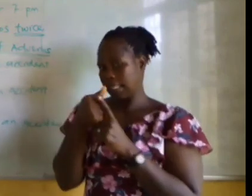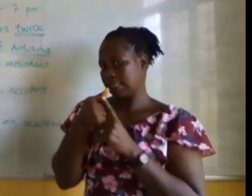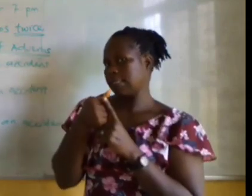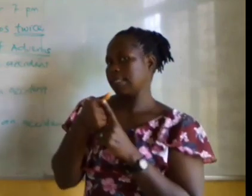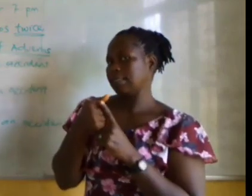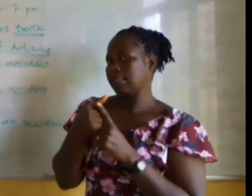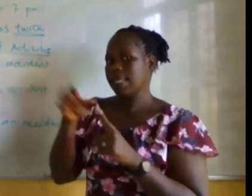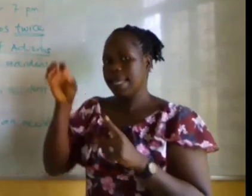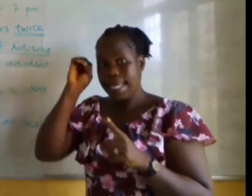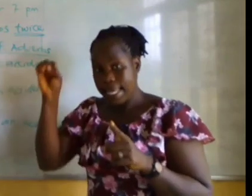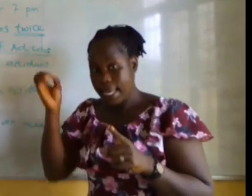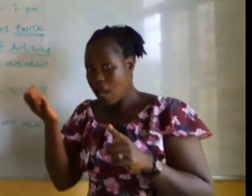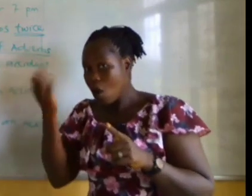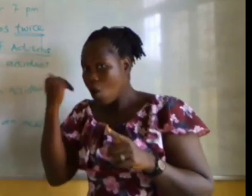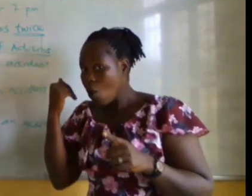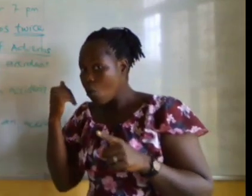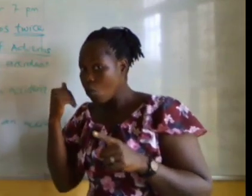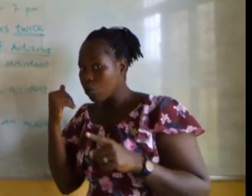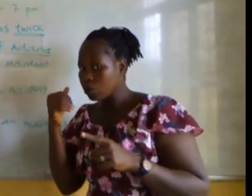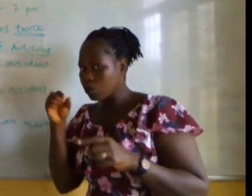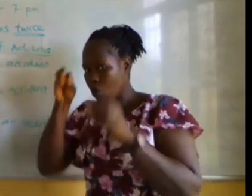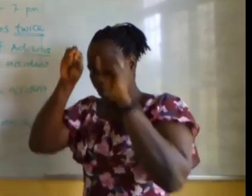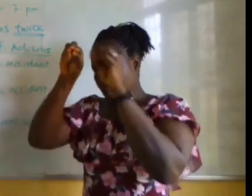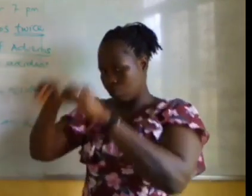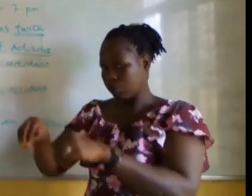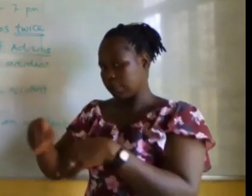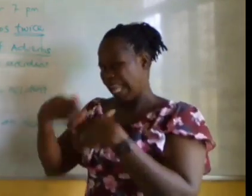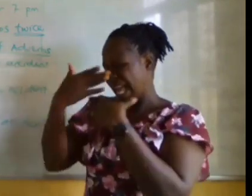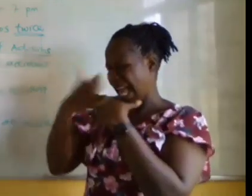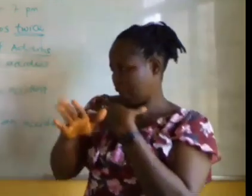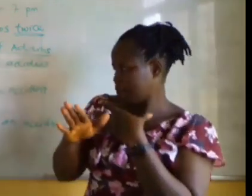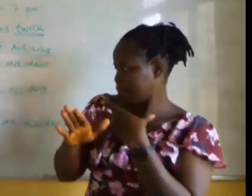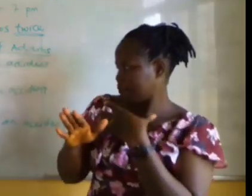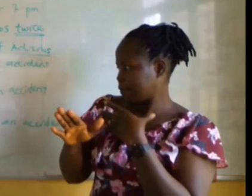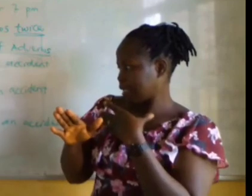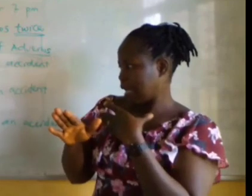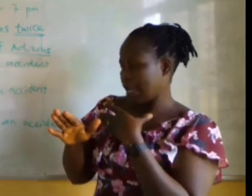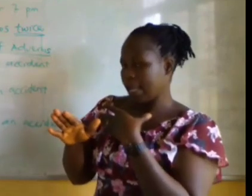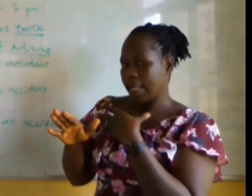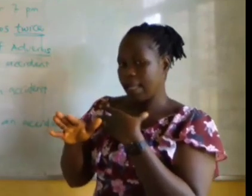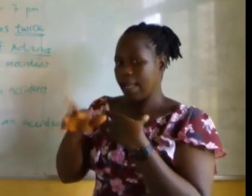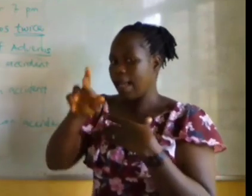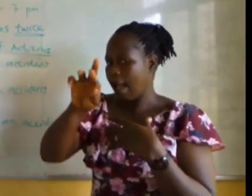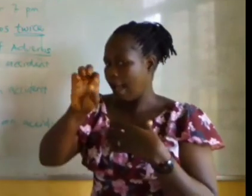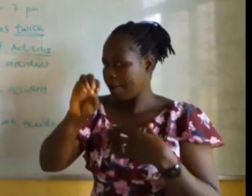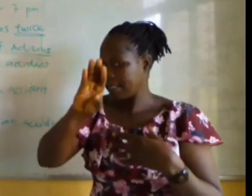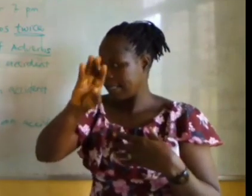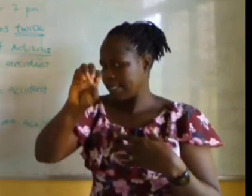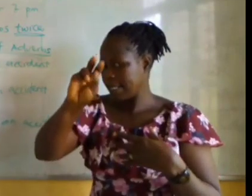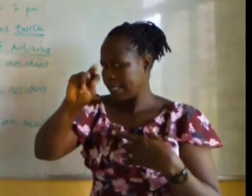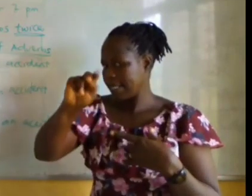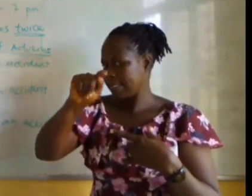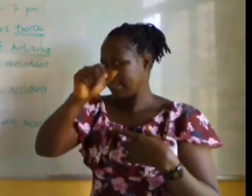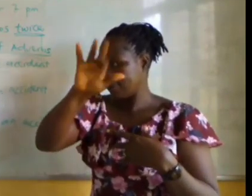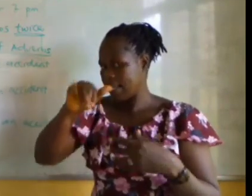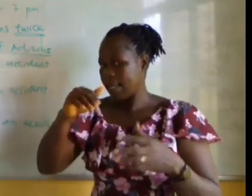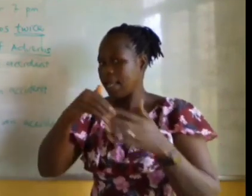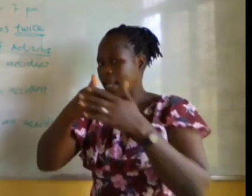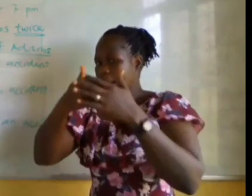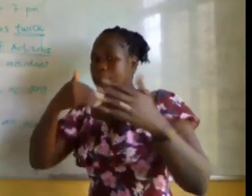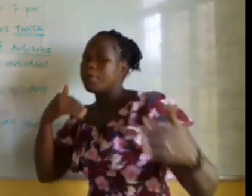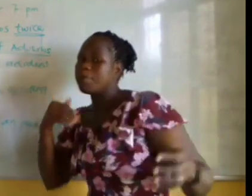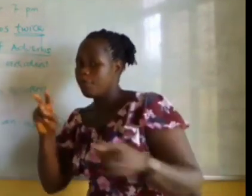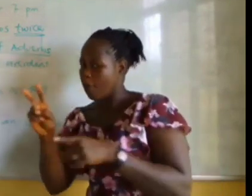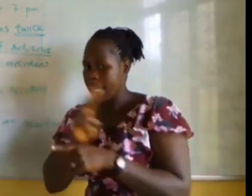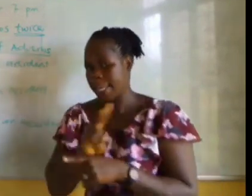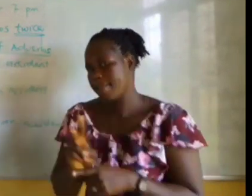recently. He was placed after the subject, but before the verb. After the subject,